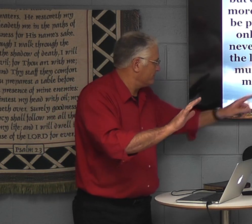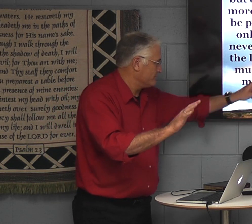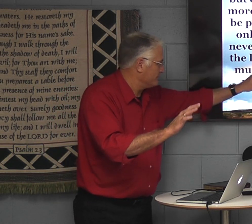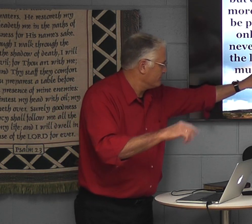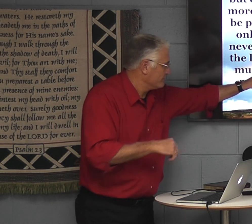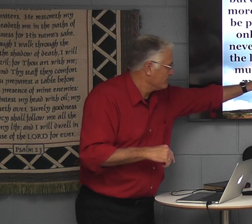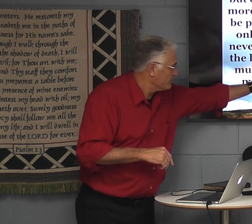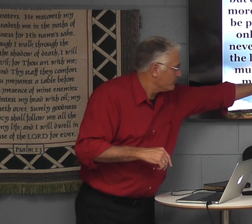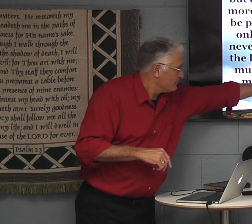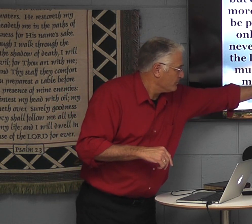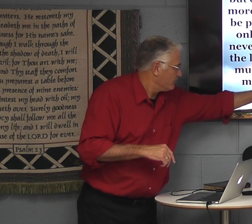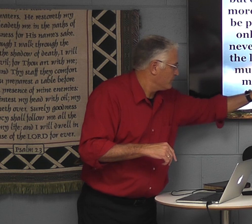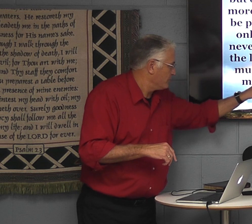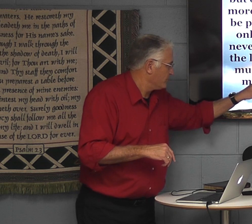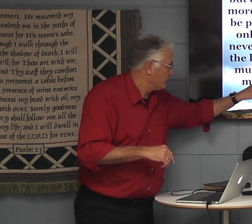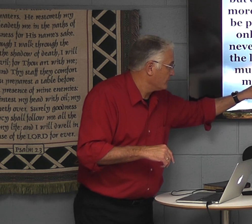guilty of murder